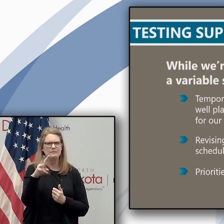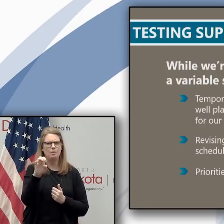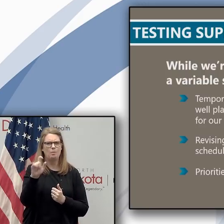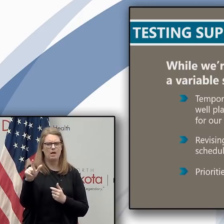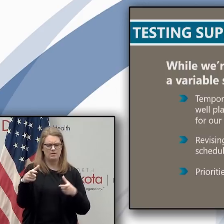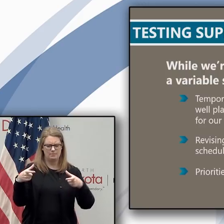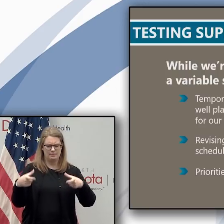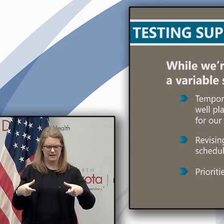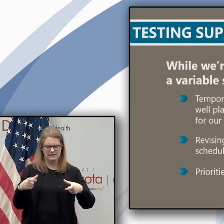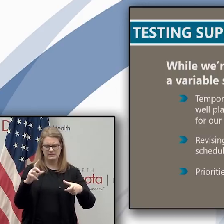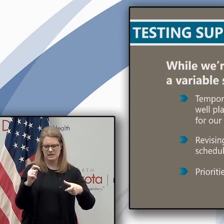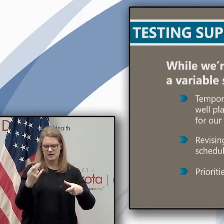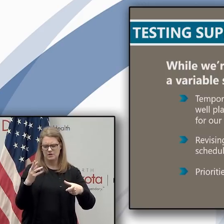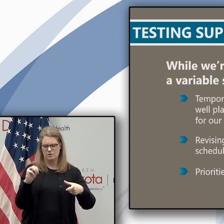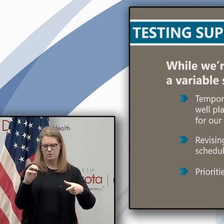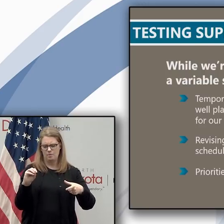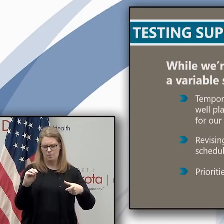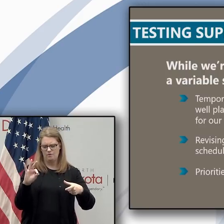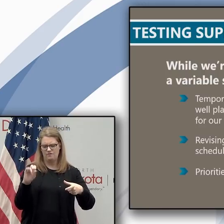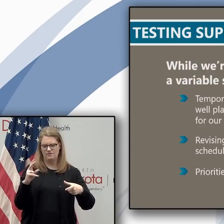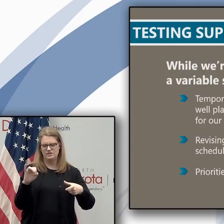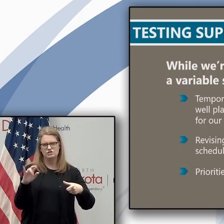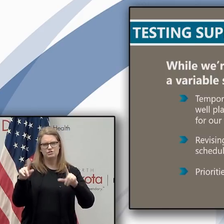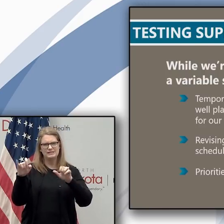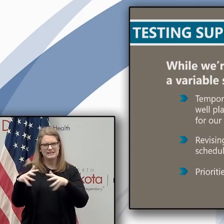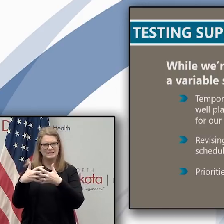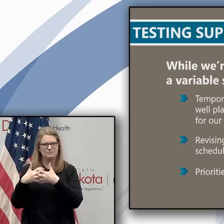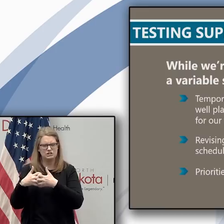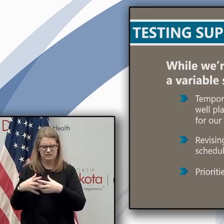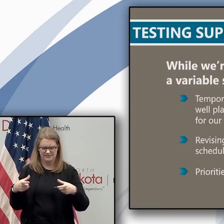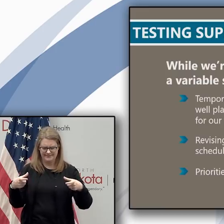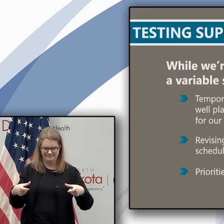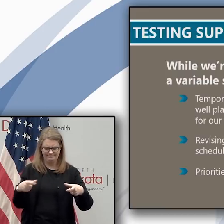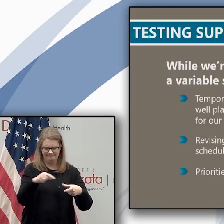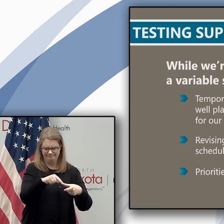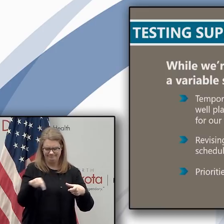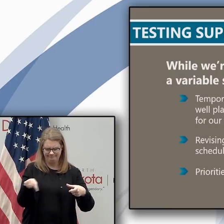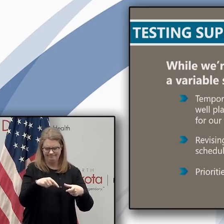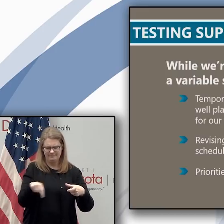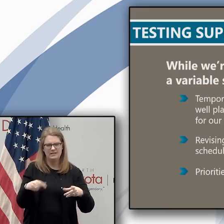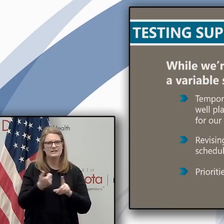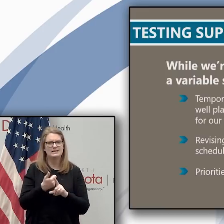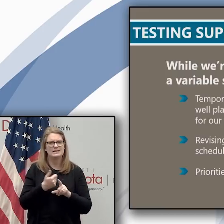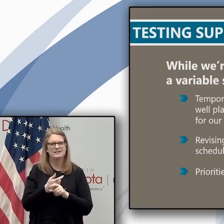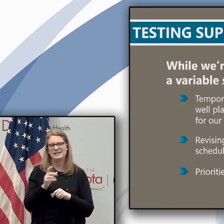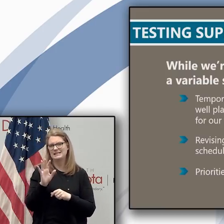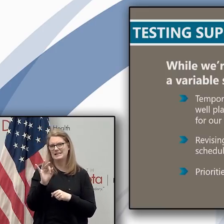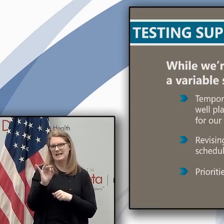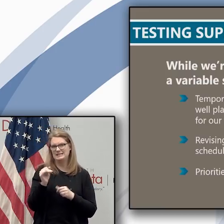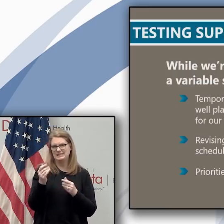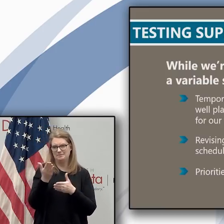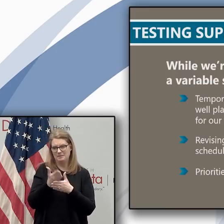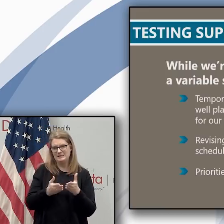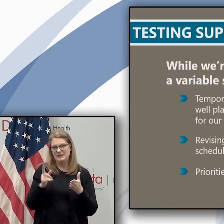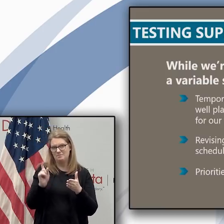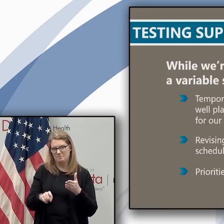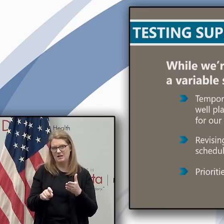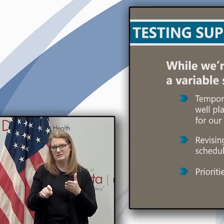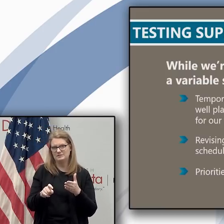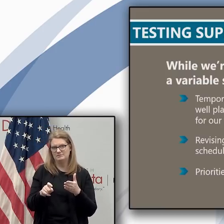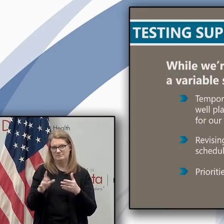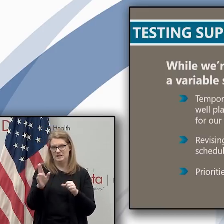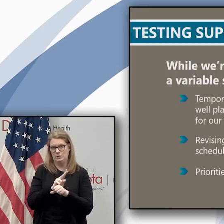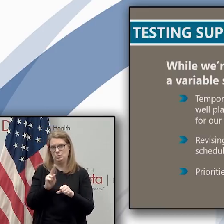thermal Fisher testing machine. This unit has 19 different consumable pieces that must be on hand to run one